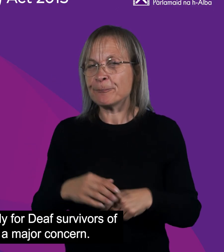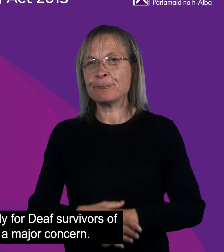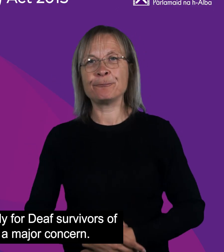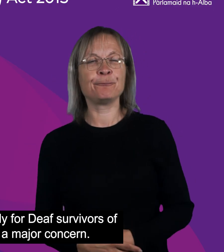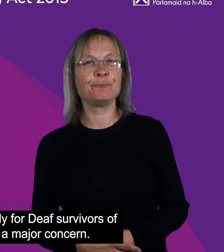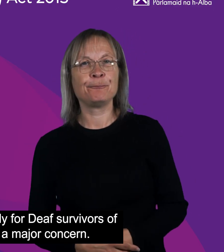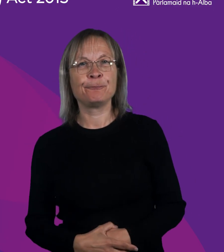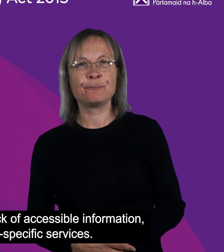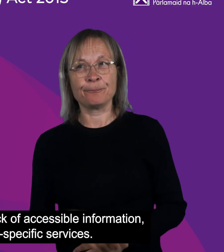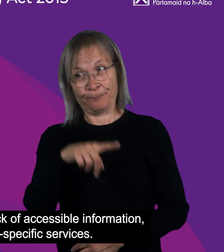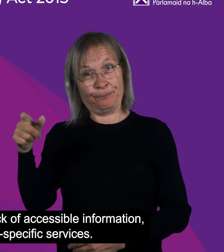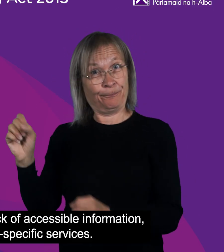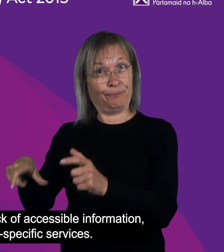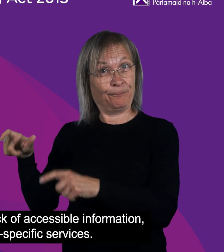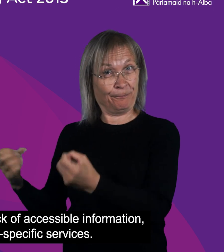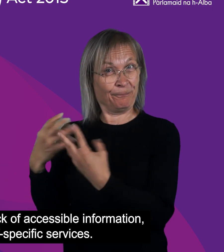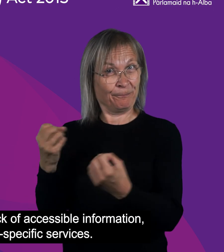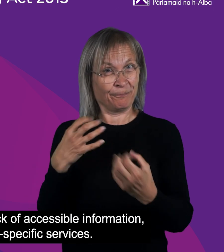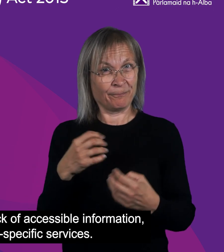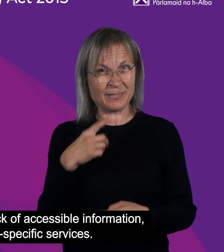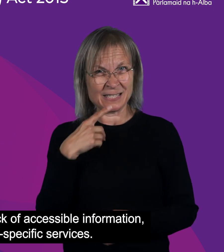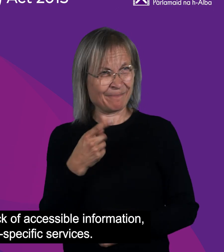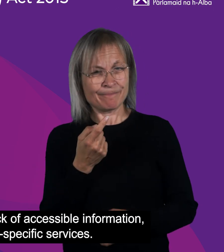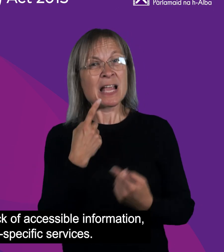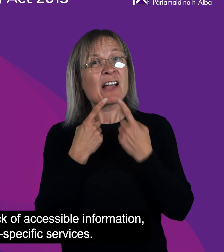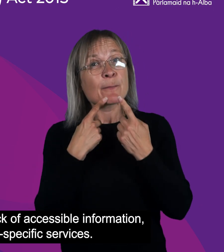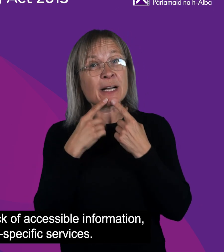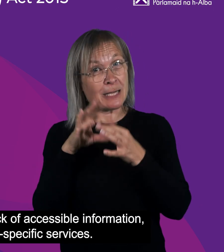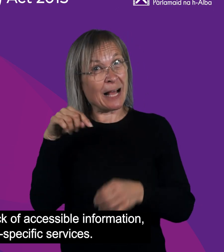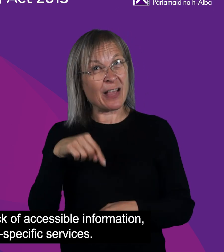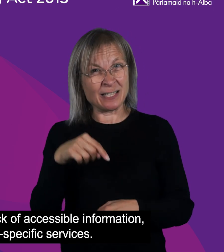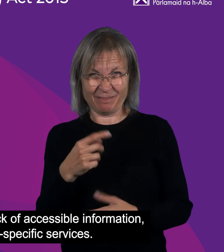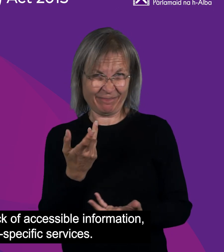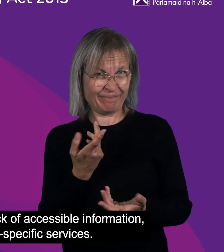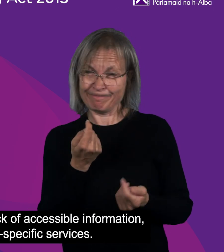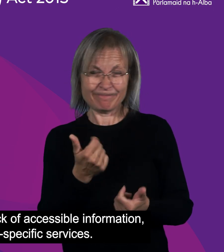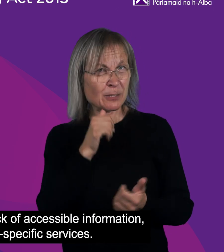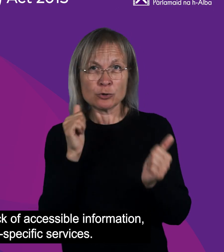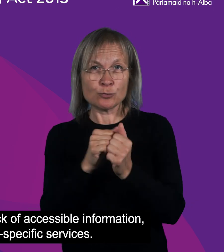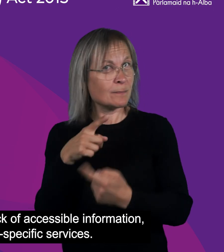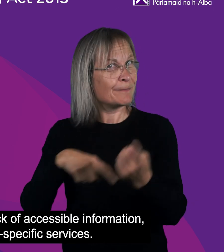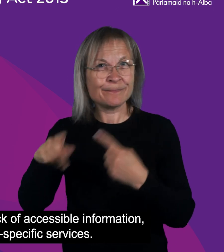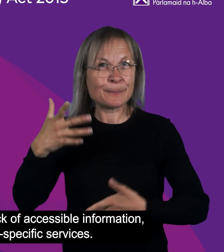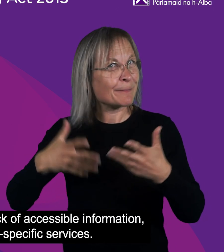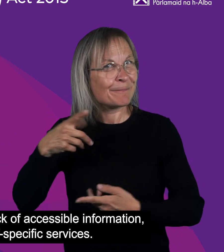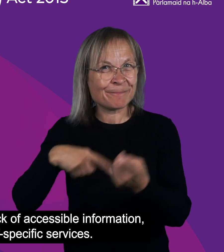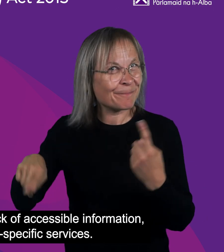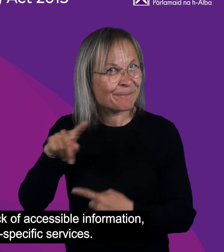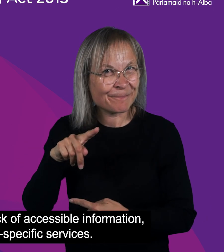Stakeholders highlighted the lack of accessible information, interpreters, and deaf-specific